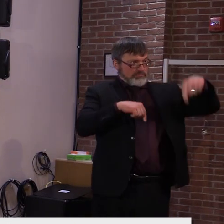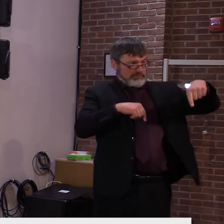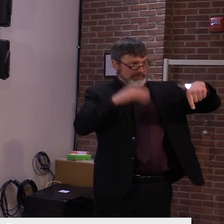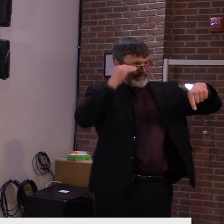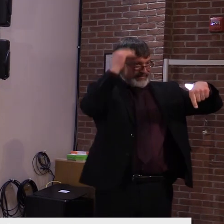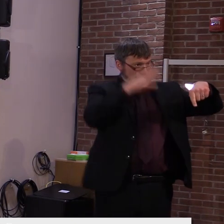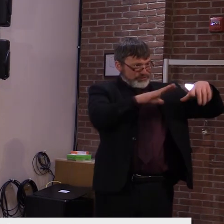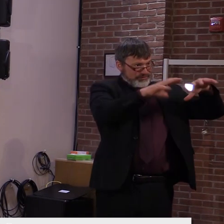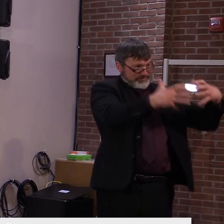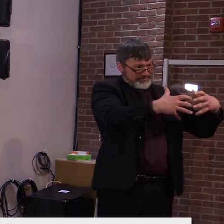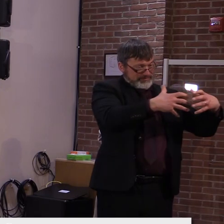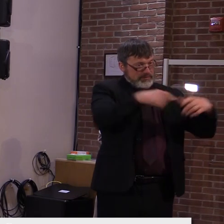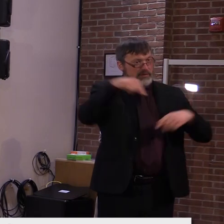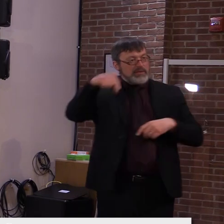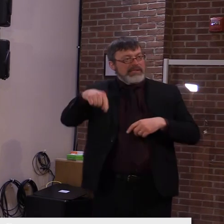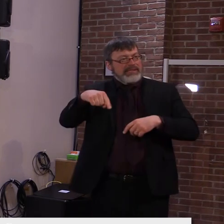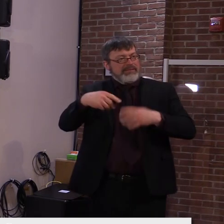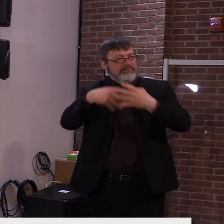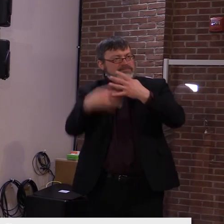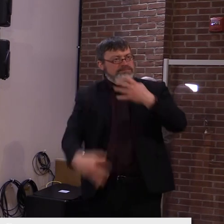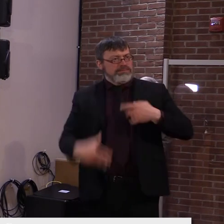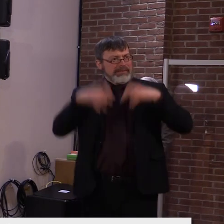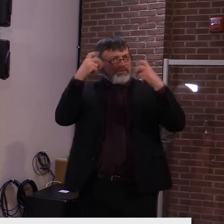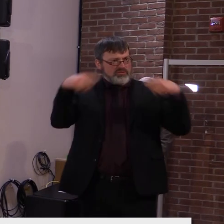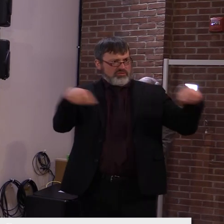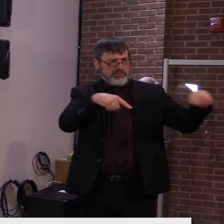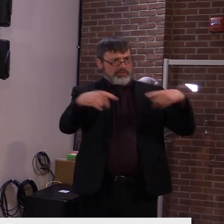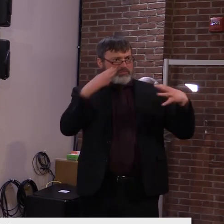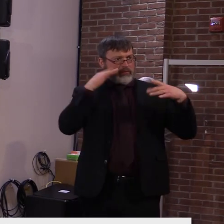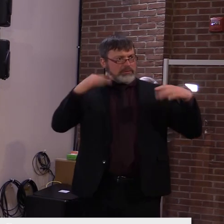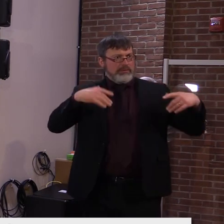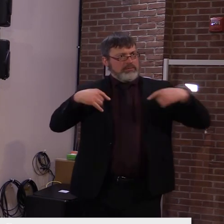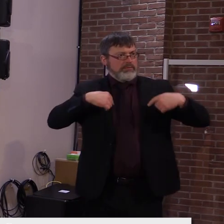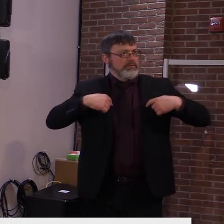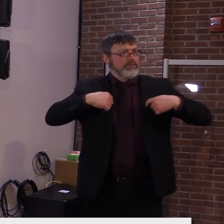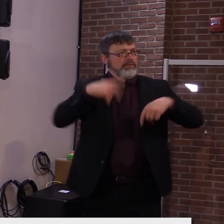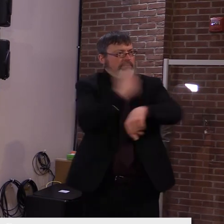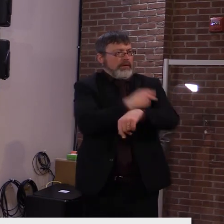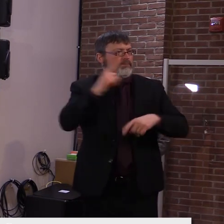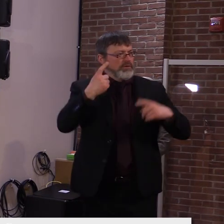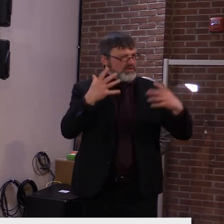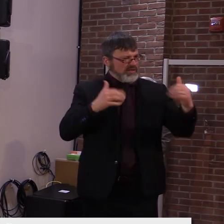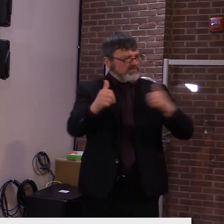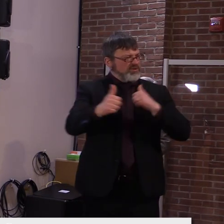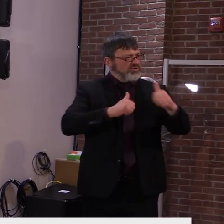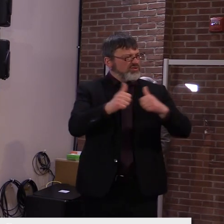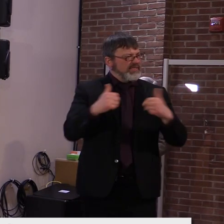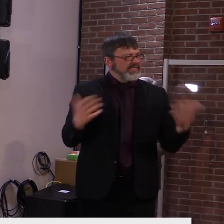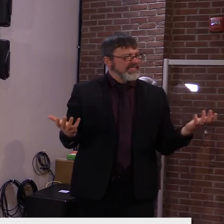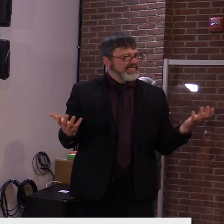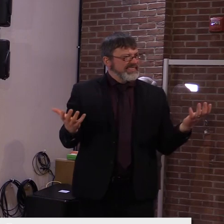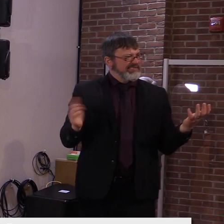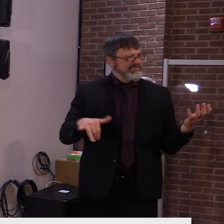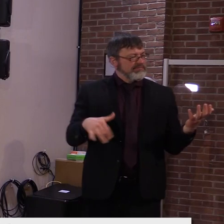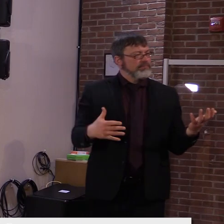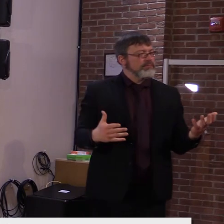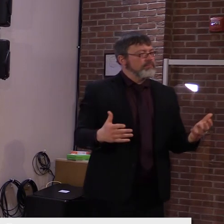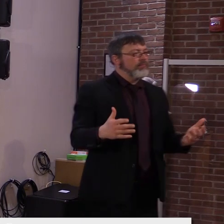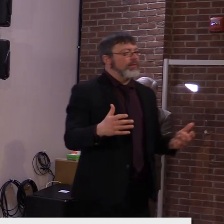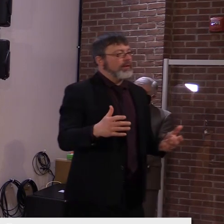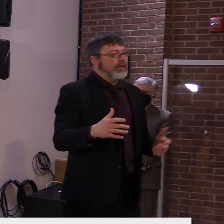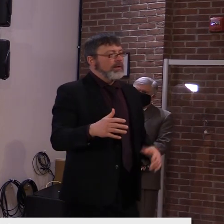putting them ahead of those with chronic conditions. This is an extra supply that we found that we had that we weren't